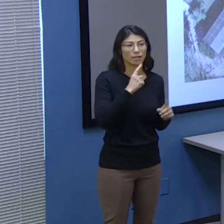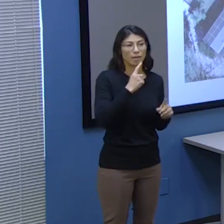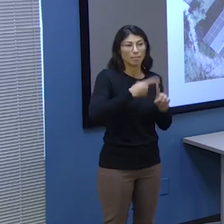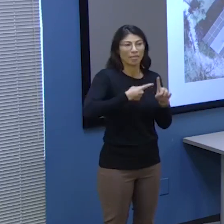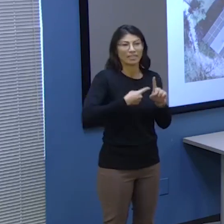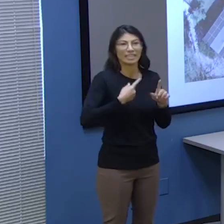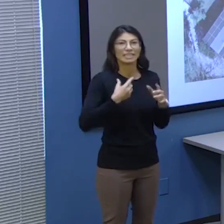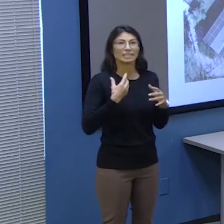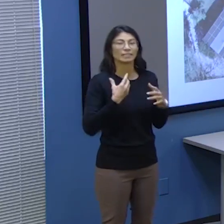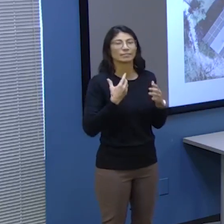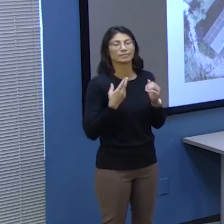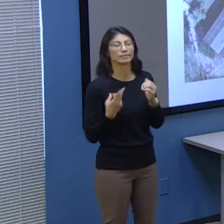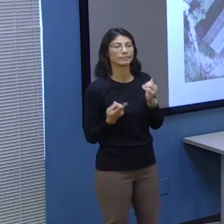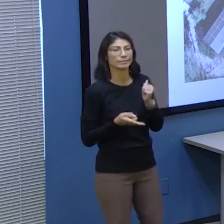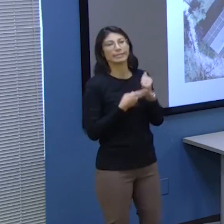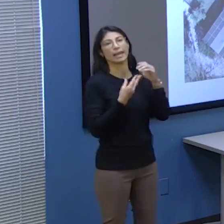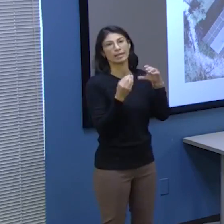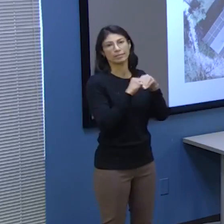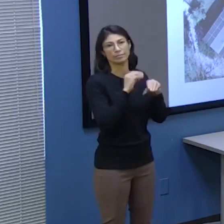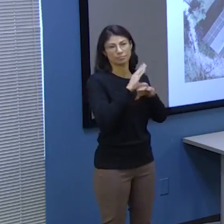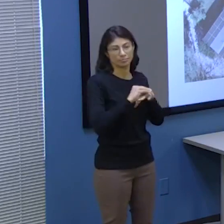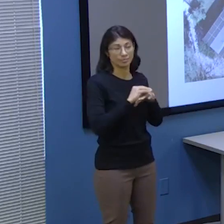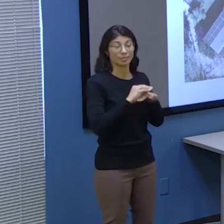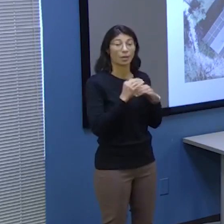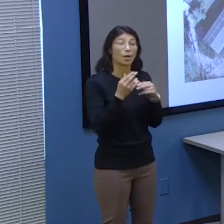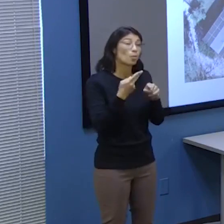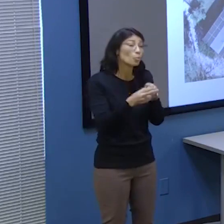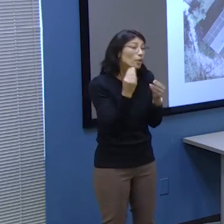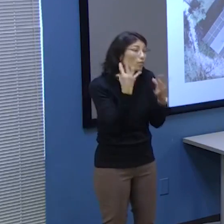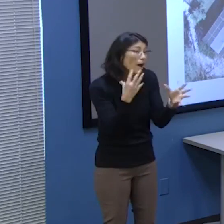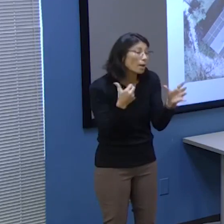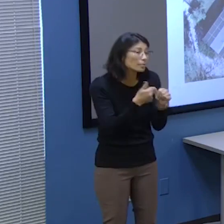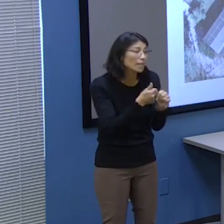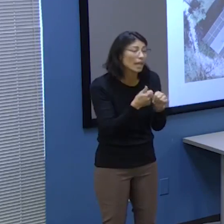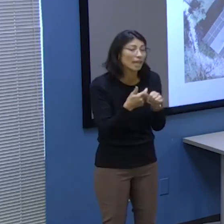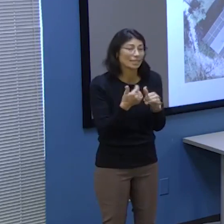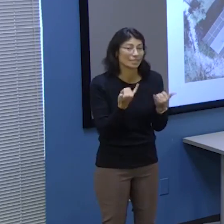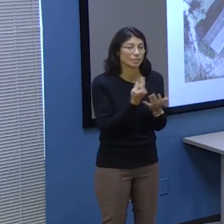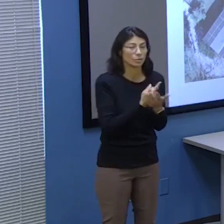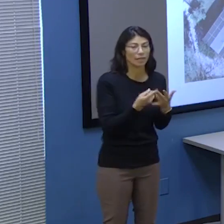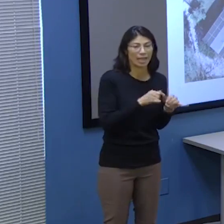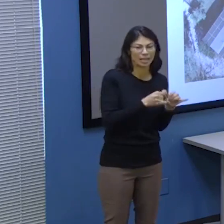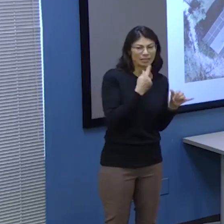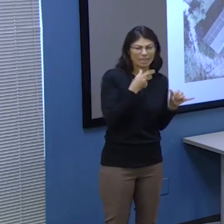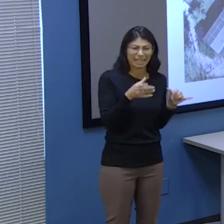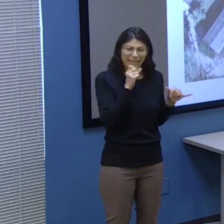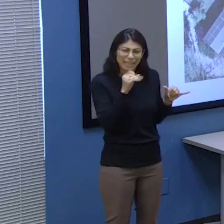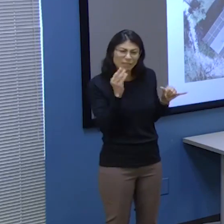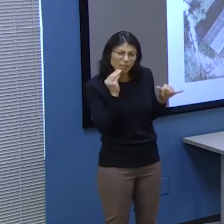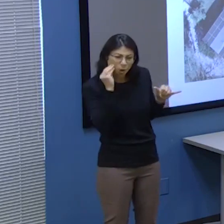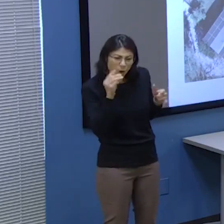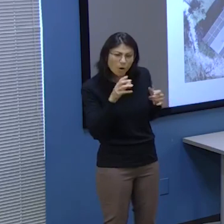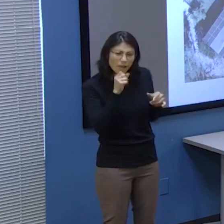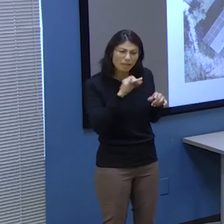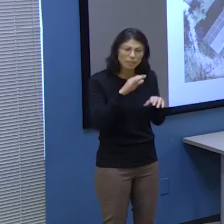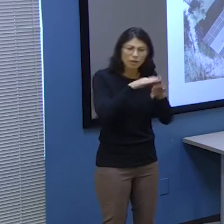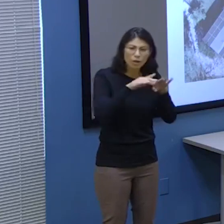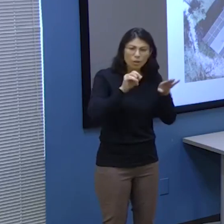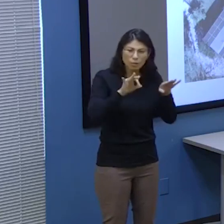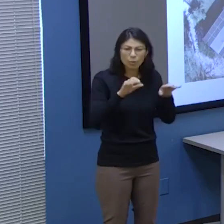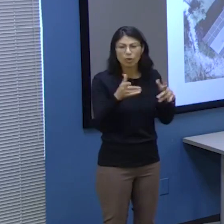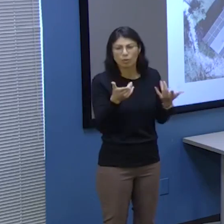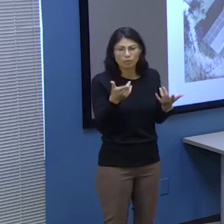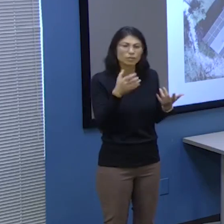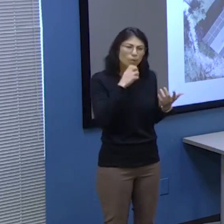savings. Brief update this week, engineering said, well, due to the age of the home, the age of the roof, the foundation, it's a mobile home,